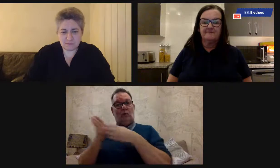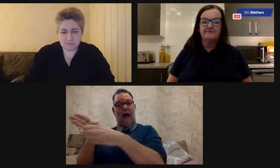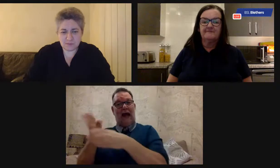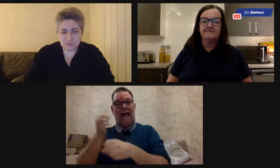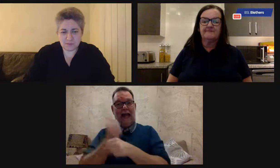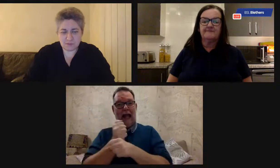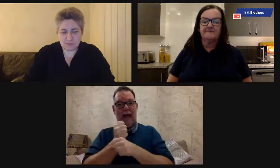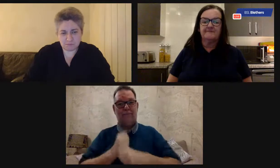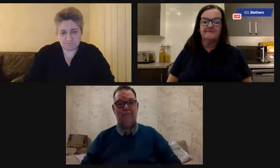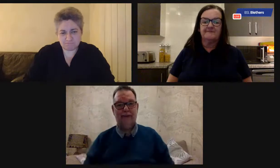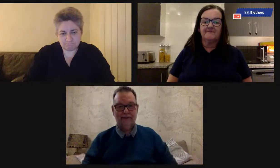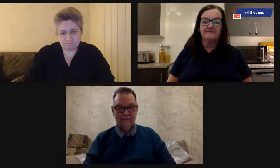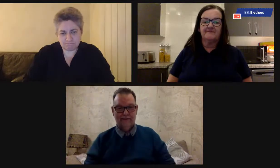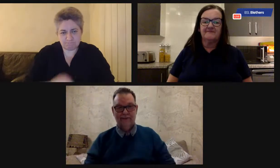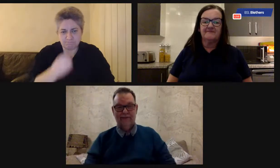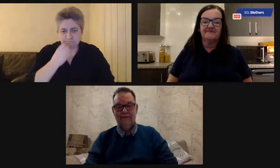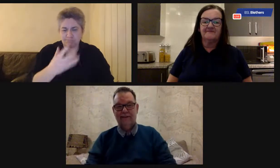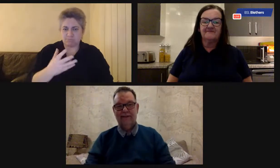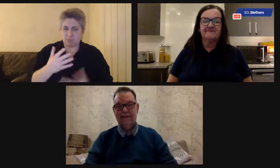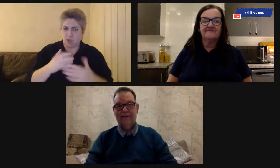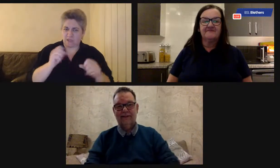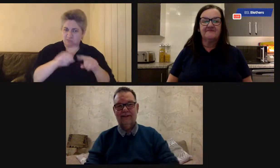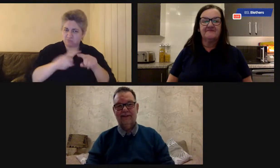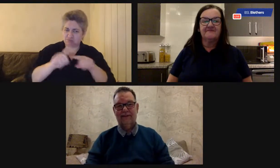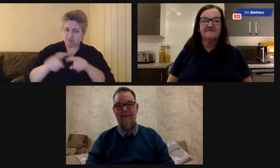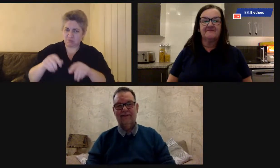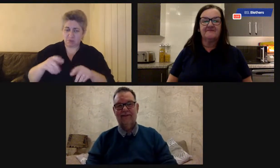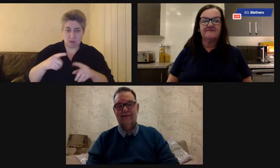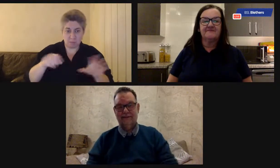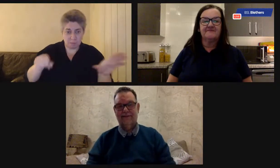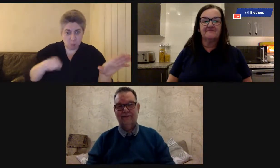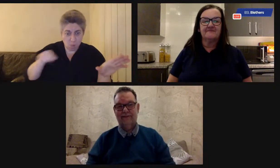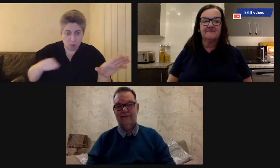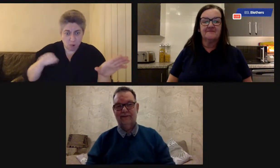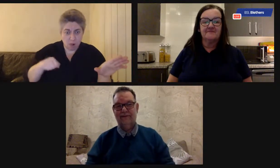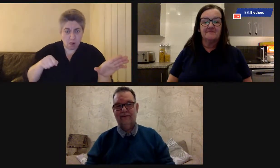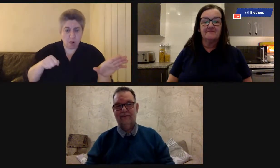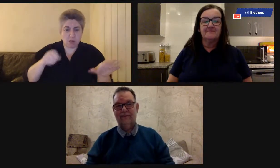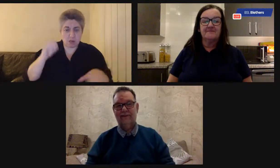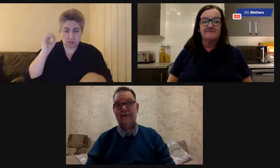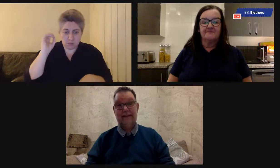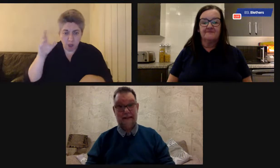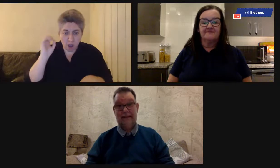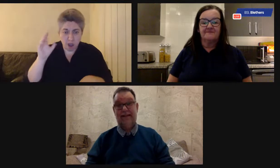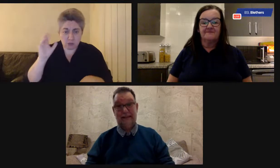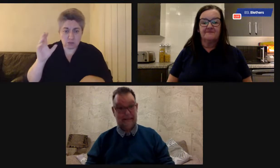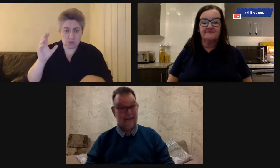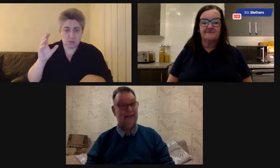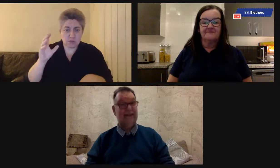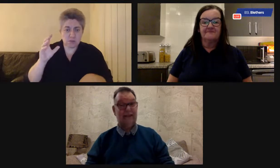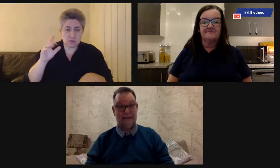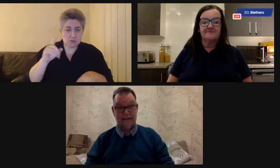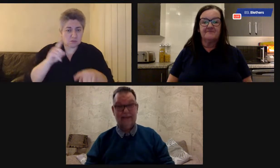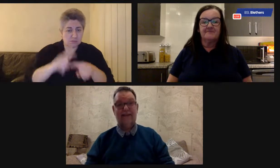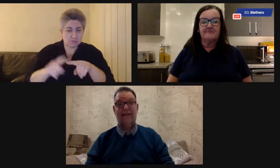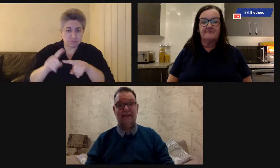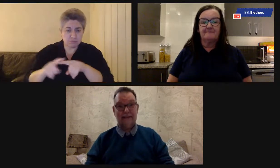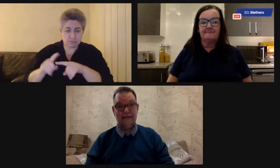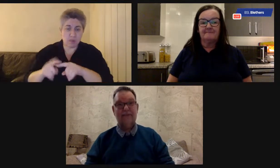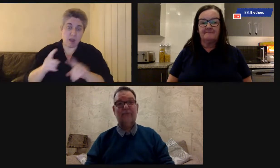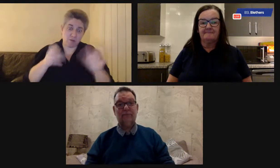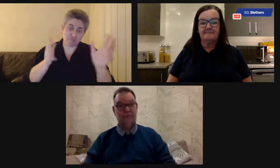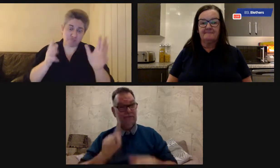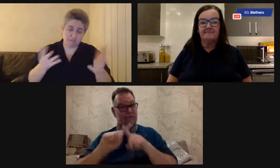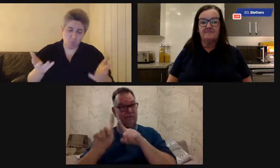that have scooters and rely on them can play, like hoopla and other things like that. Oh, that's amazing. You've got so many activities,